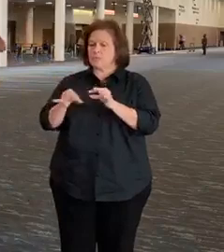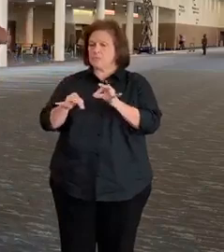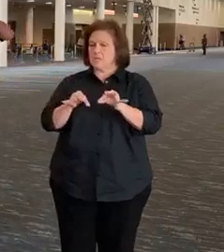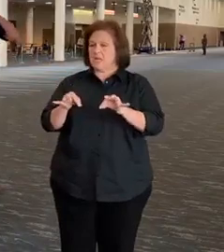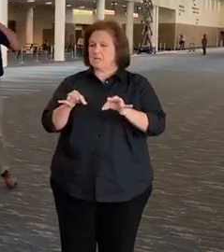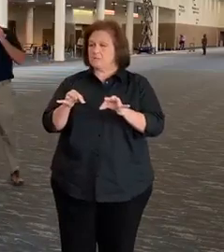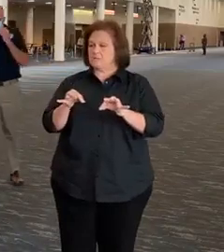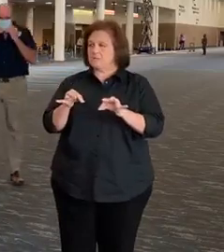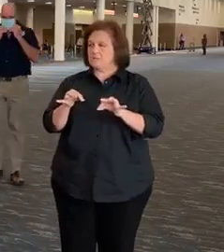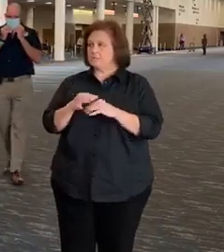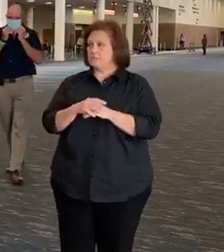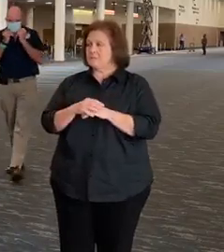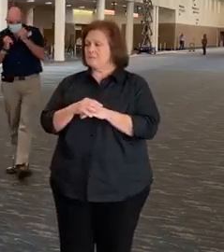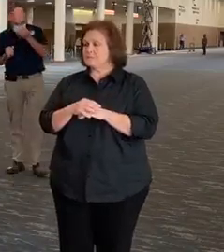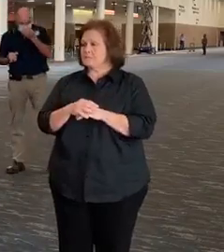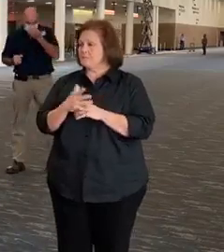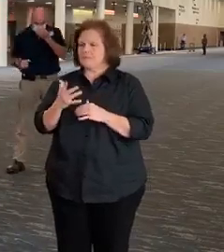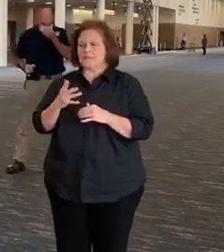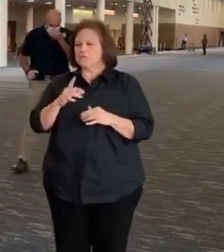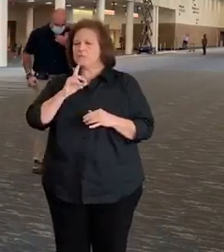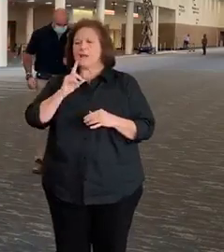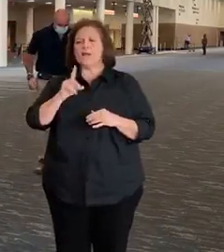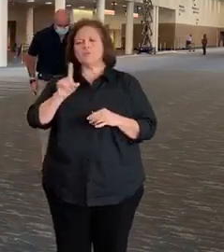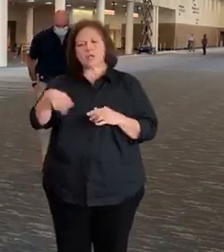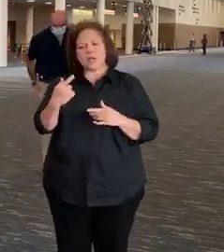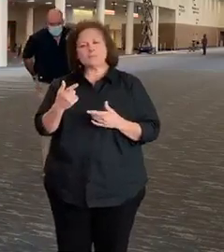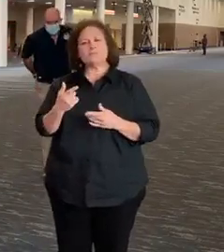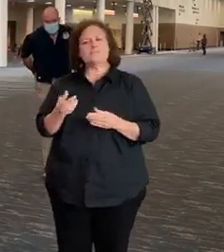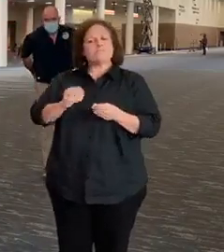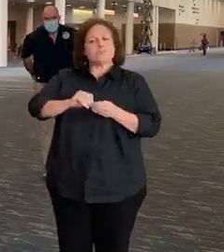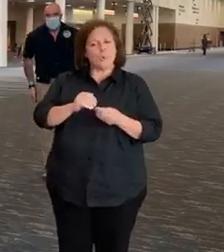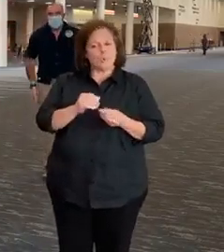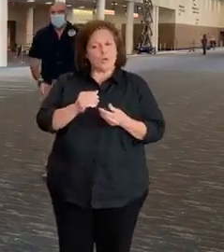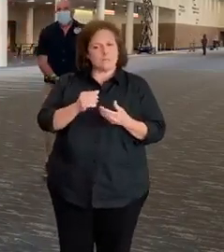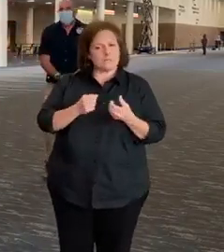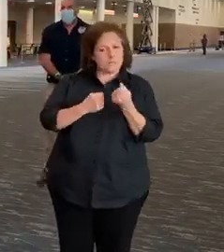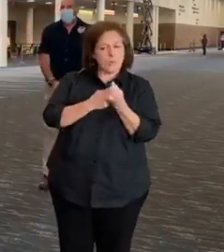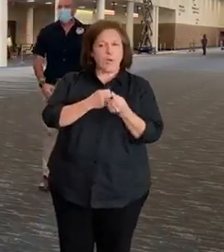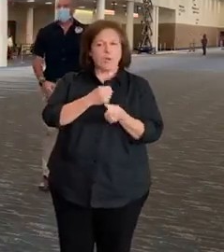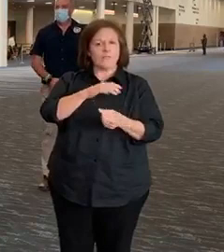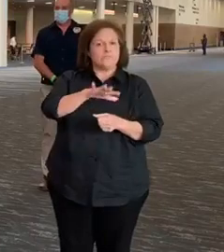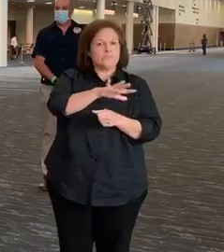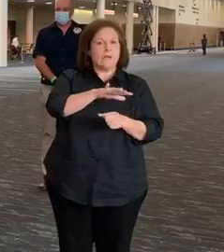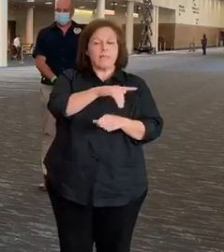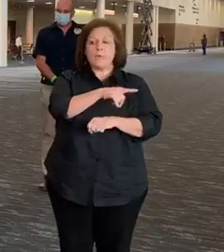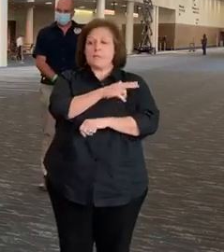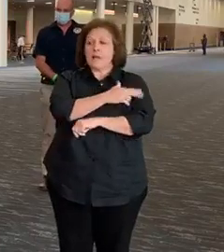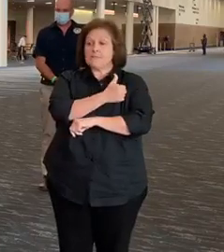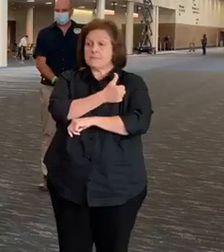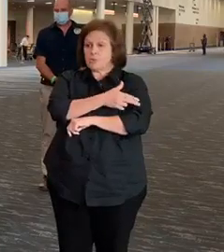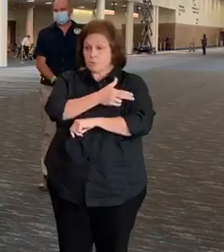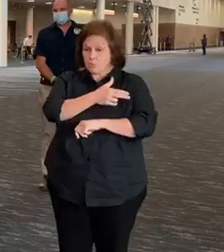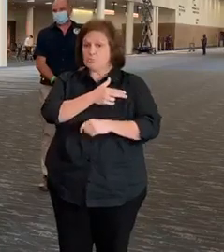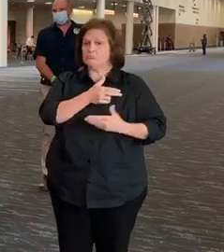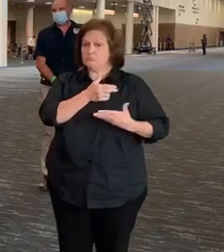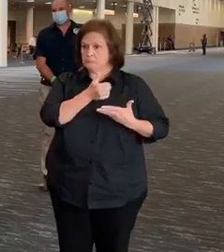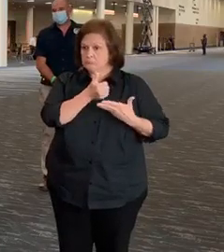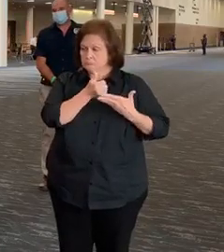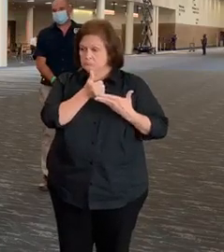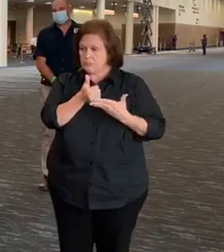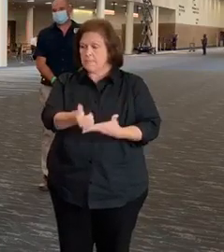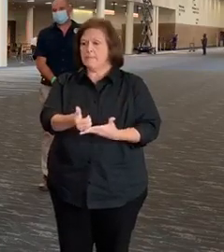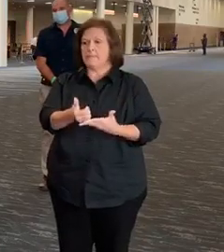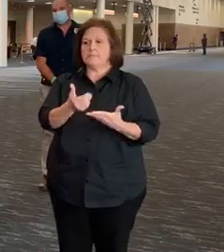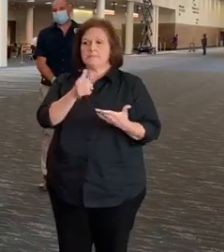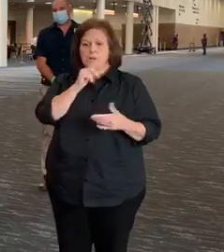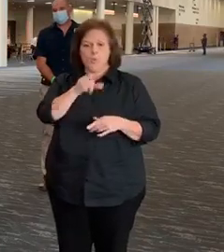Yeah, again, it's just another layer of support. Our local hospitals have also really stepped up in